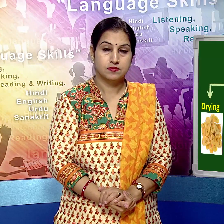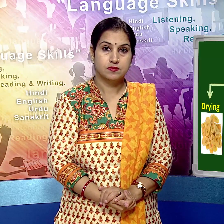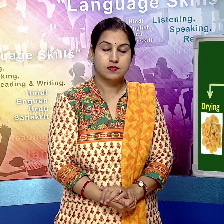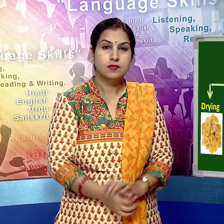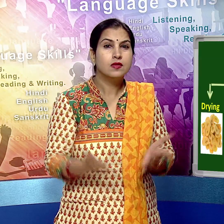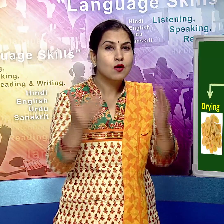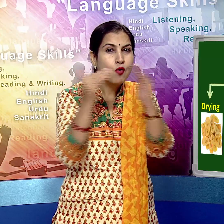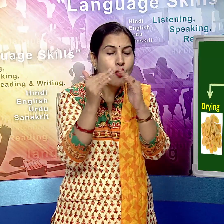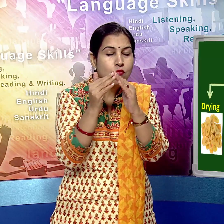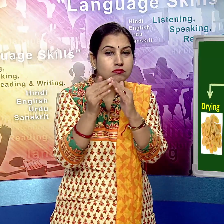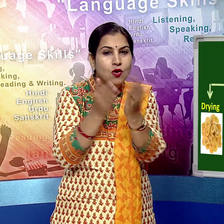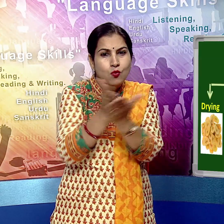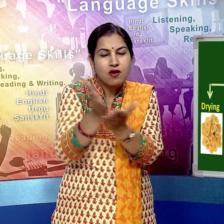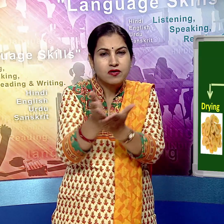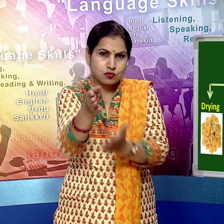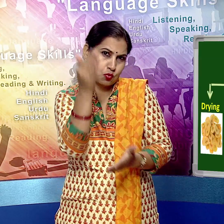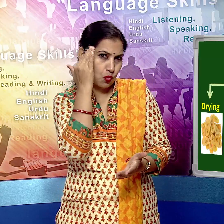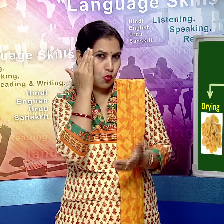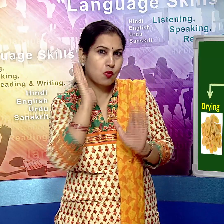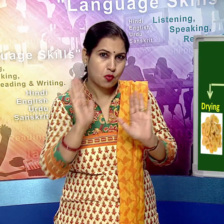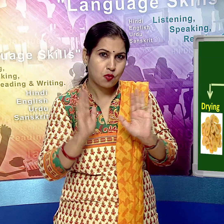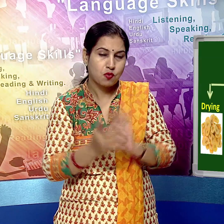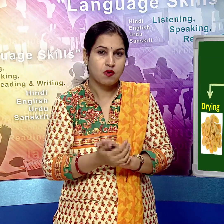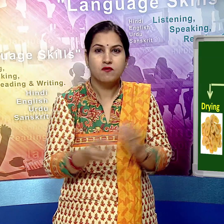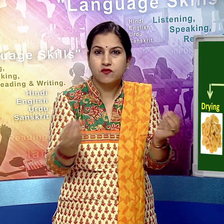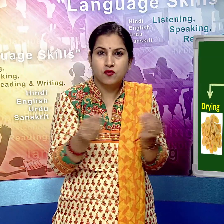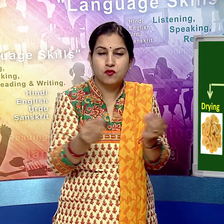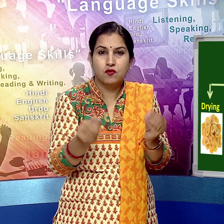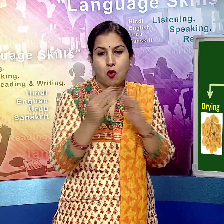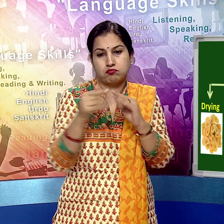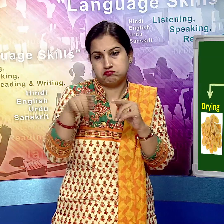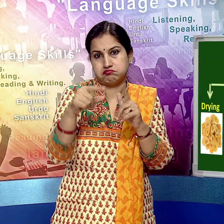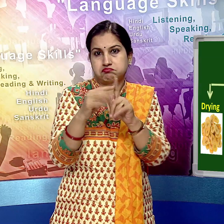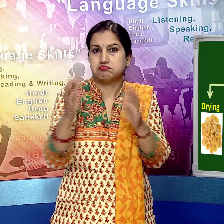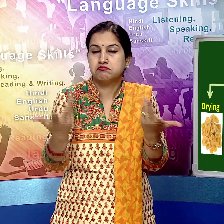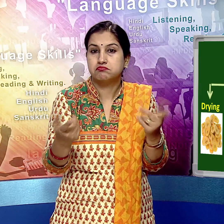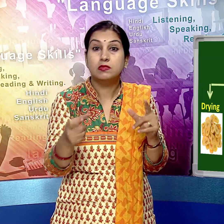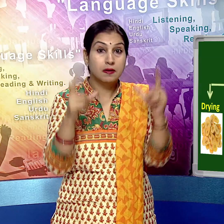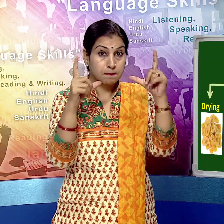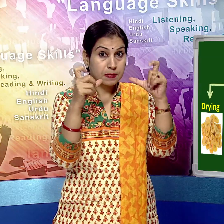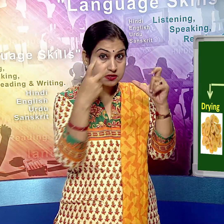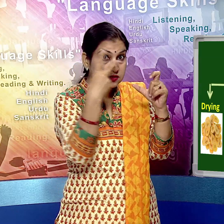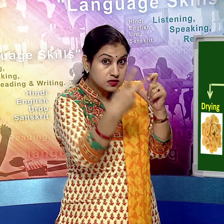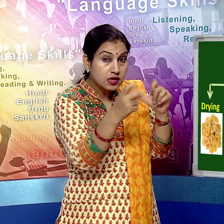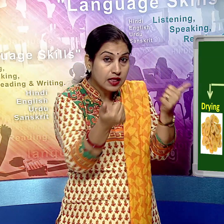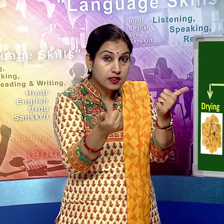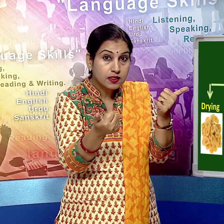Household methods of food preservations are, like you can see in the diagram,